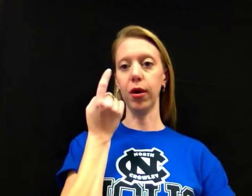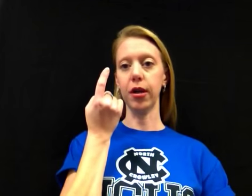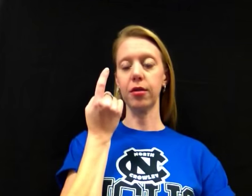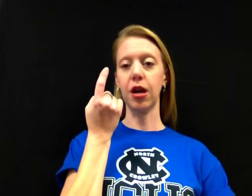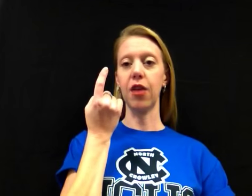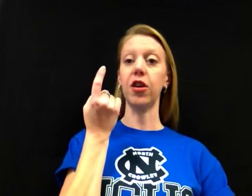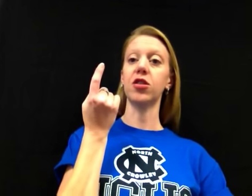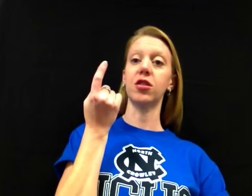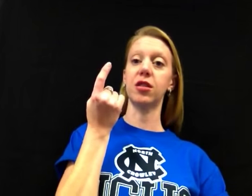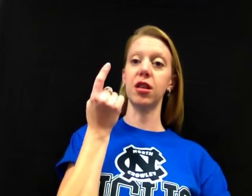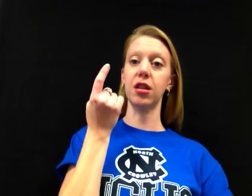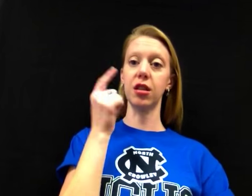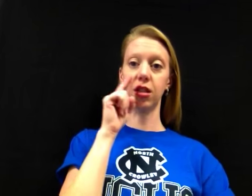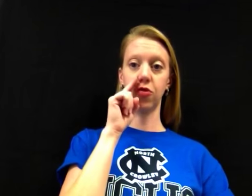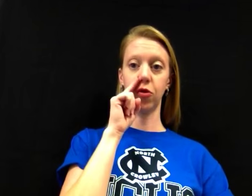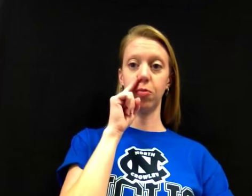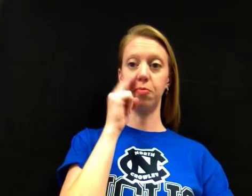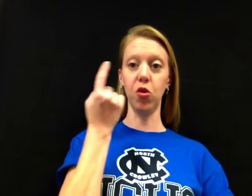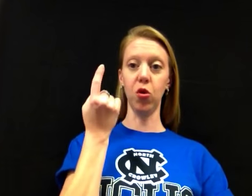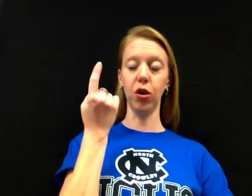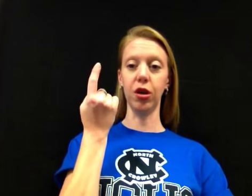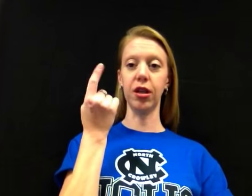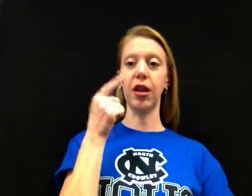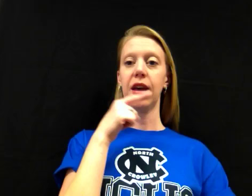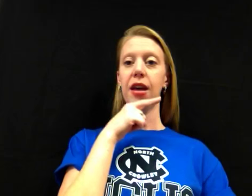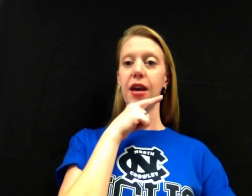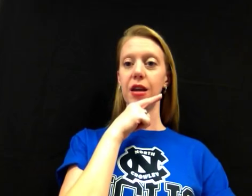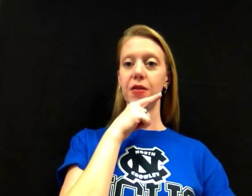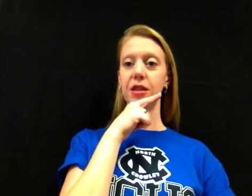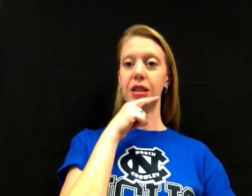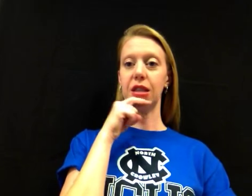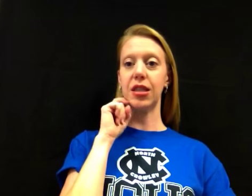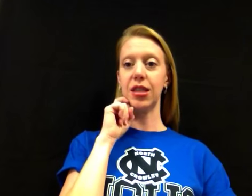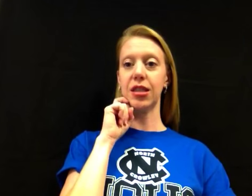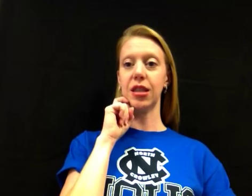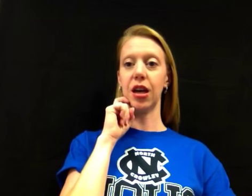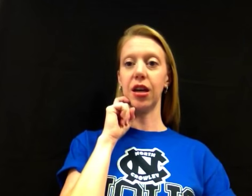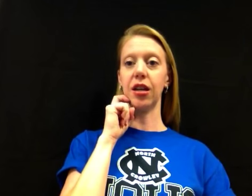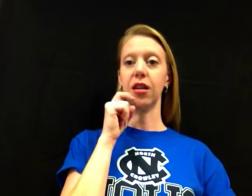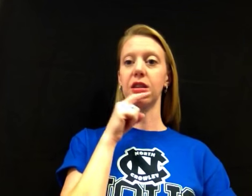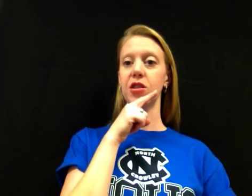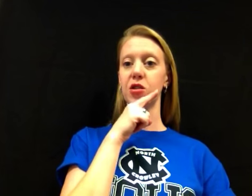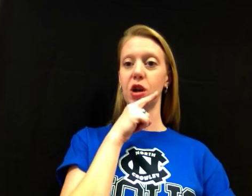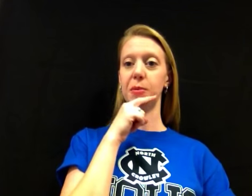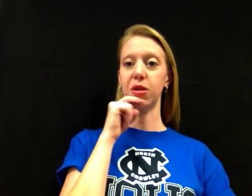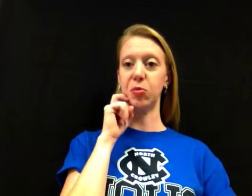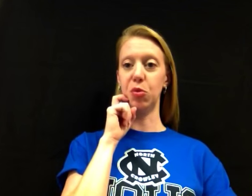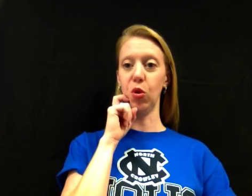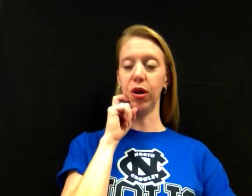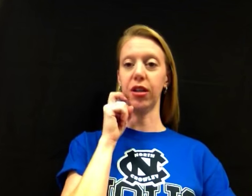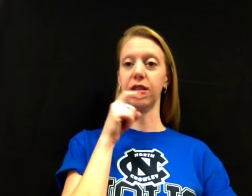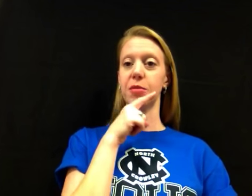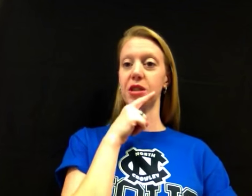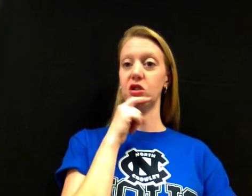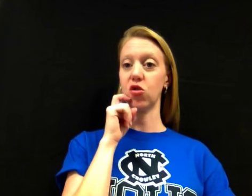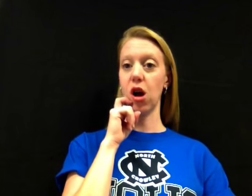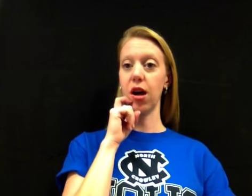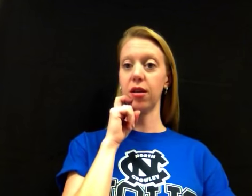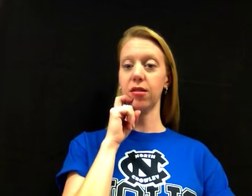Boring. I've also seen this for bored, and I've seen this sign described as boring. This means dry